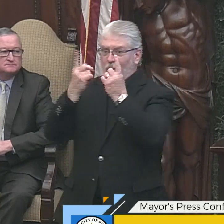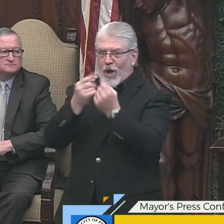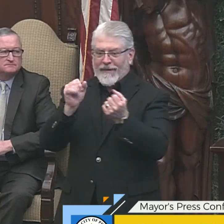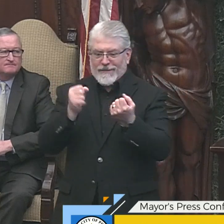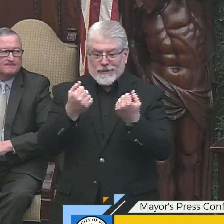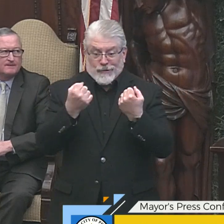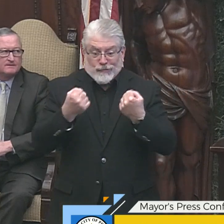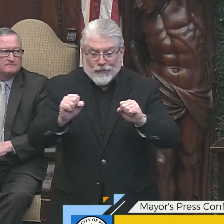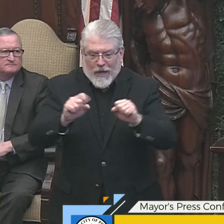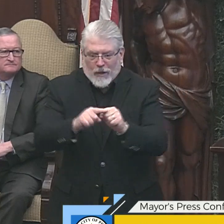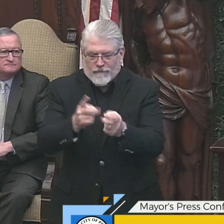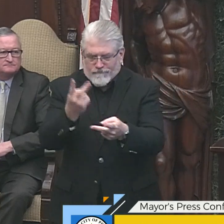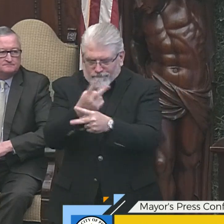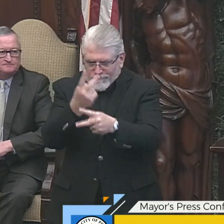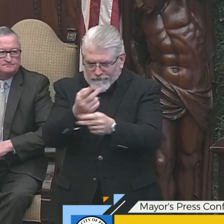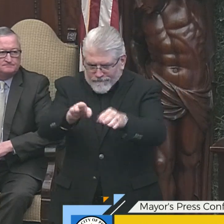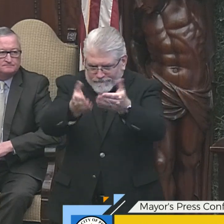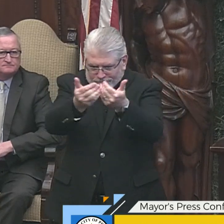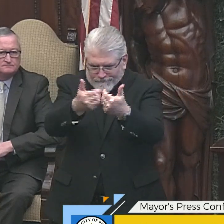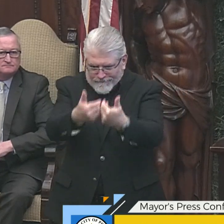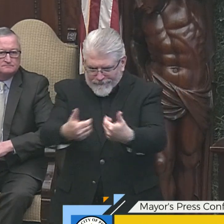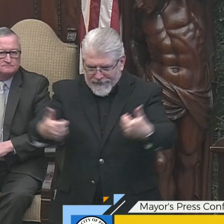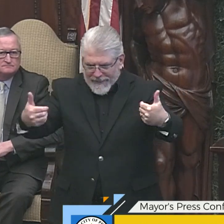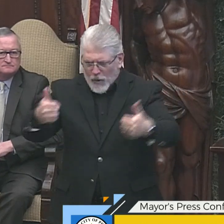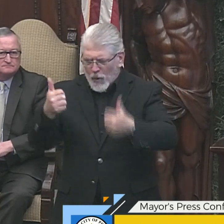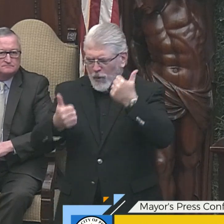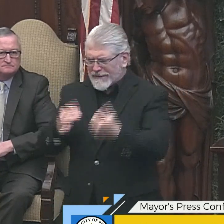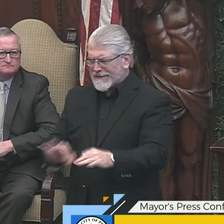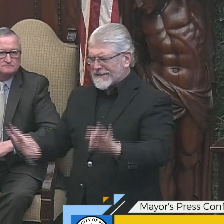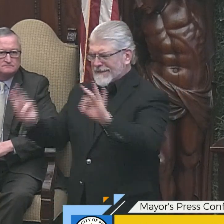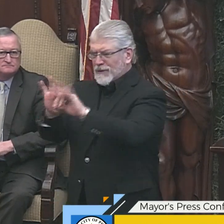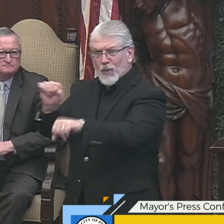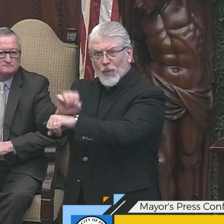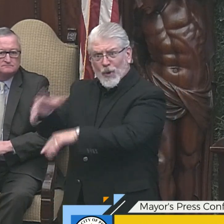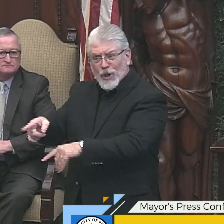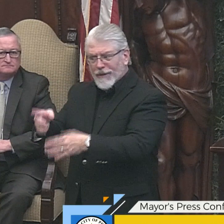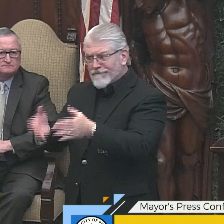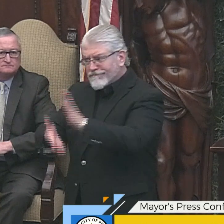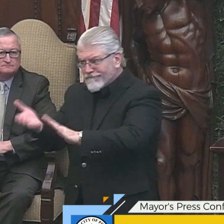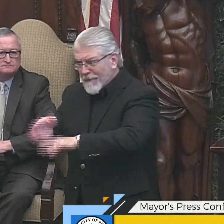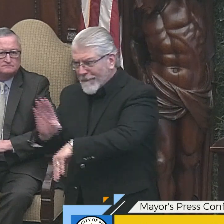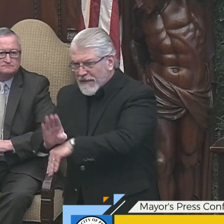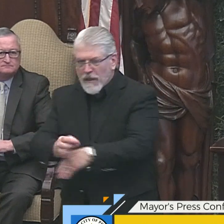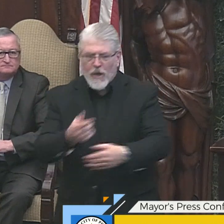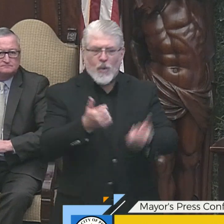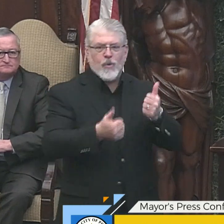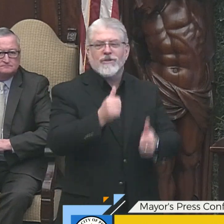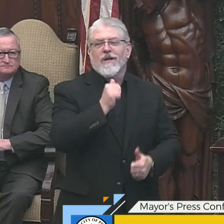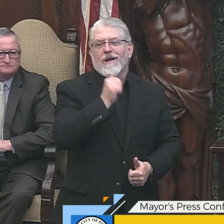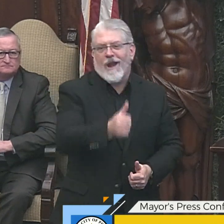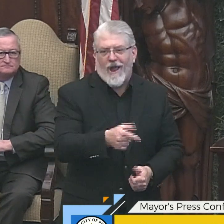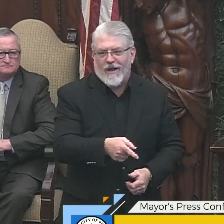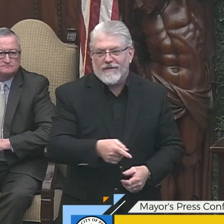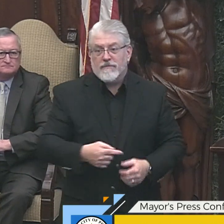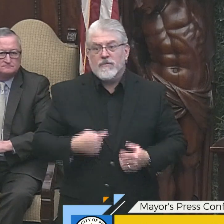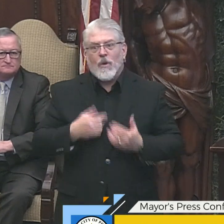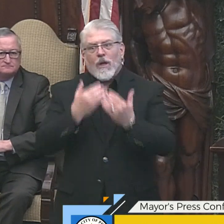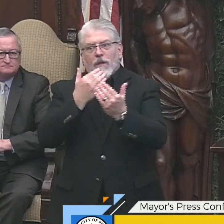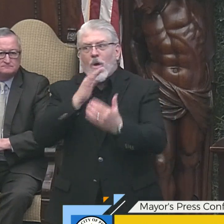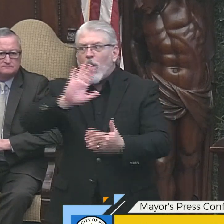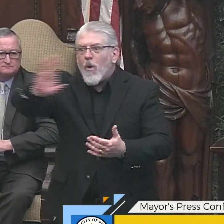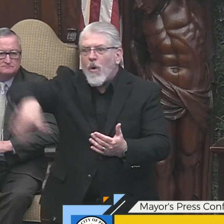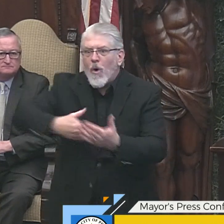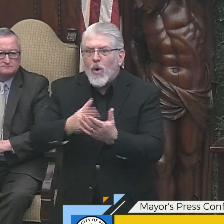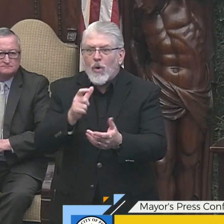thank the thousands of city workers who have been working tirelessly to help Philadelphia through this period. Again, essential city services